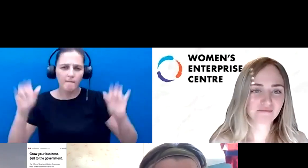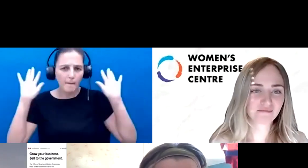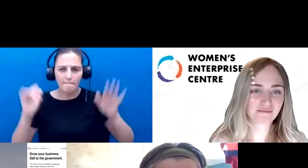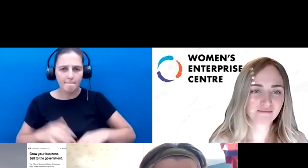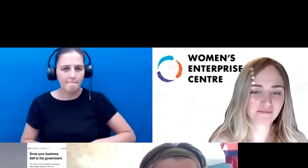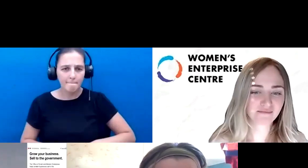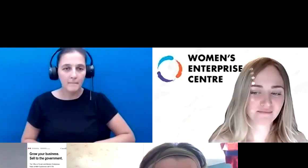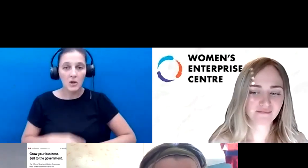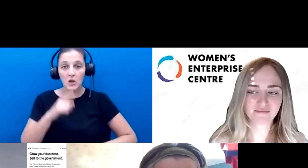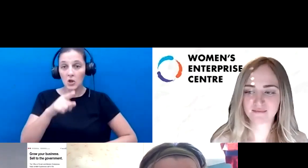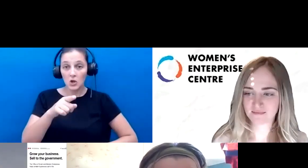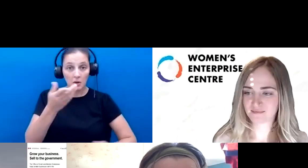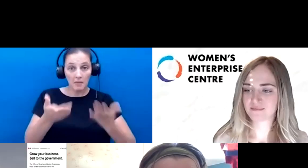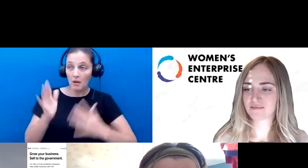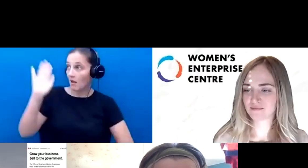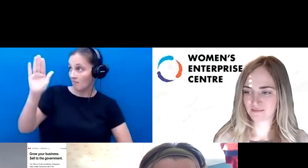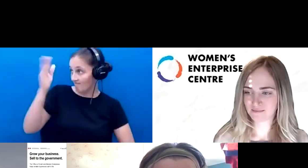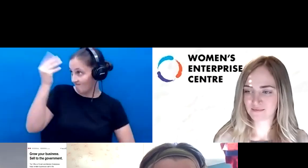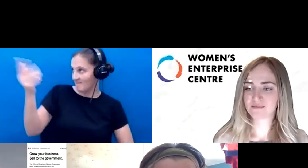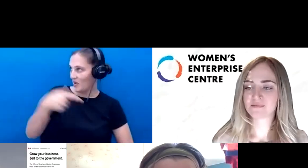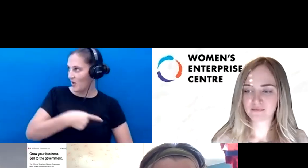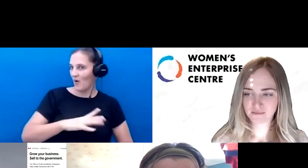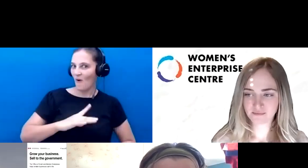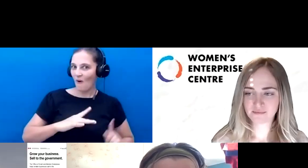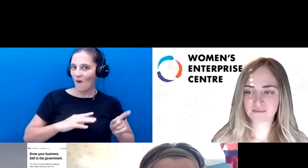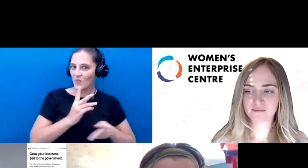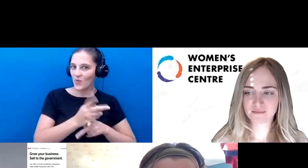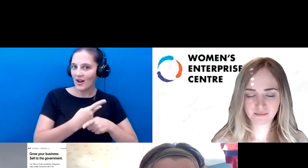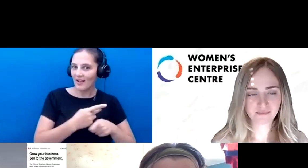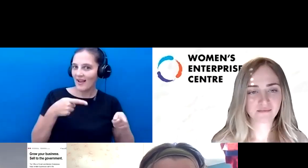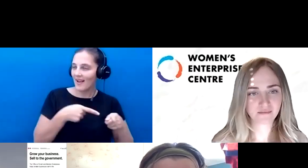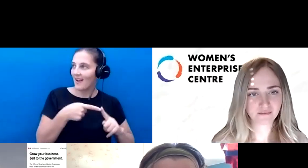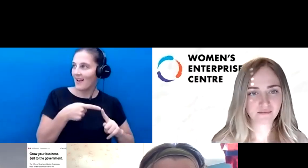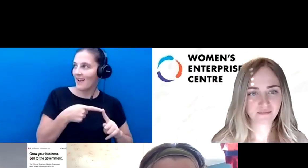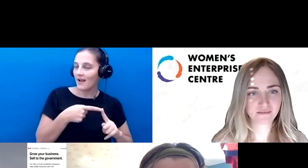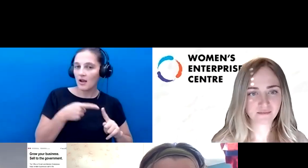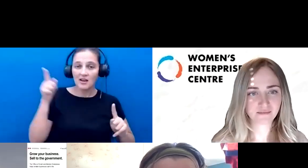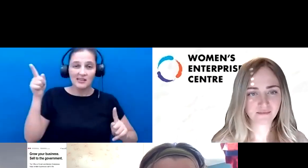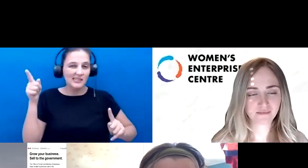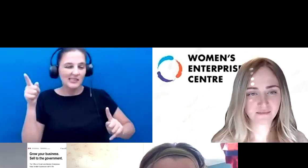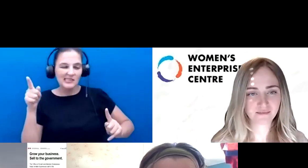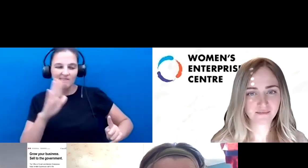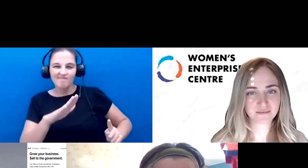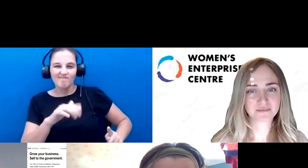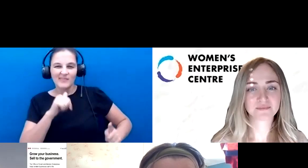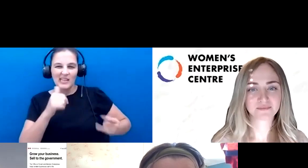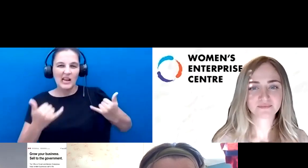and say, hey, I've got a neat product. And it may turn out that we're just not buying that right